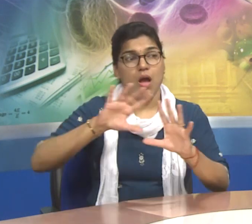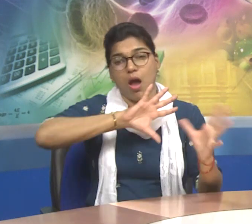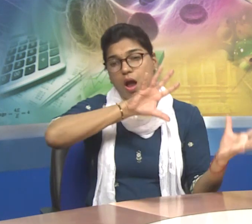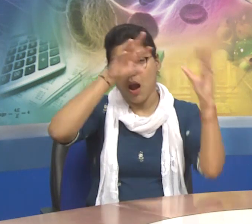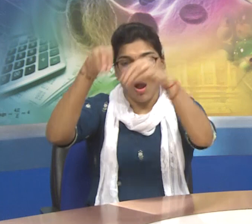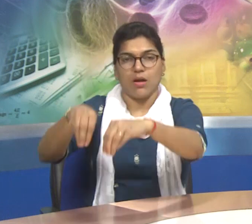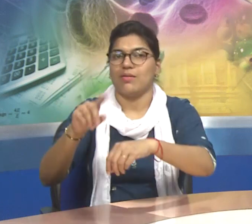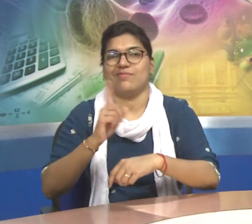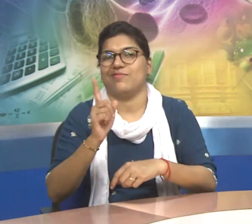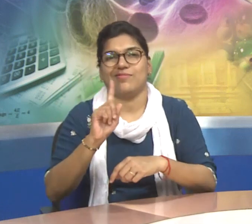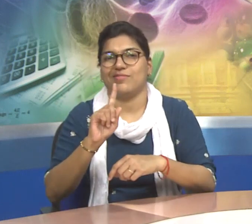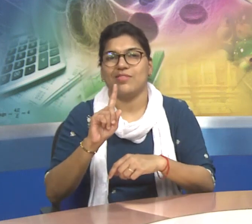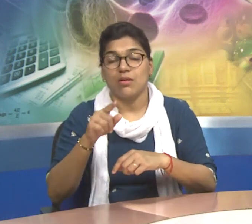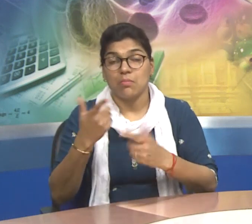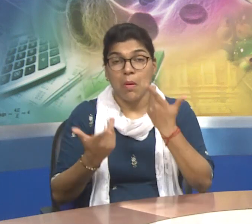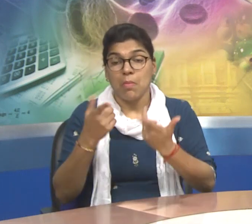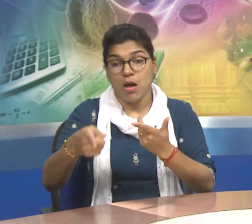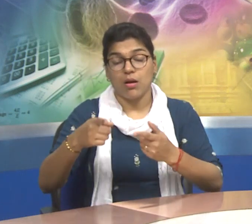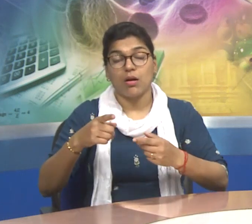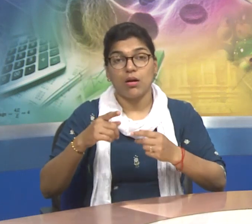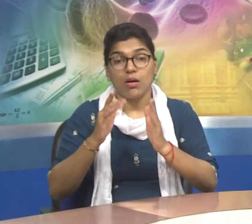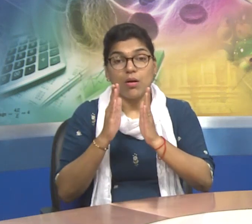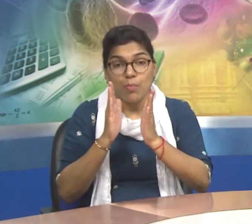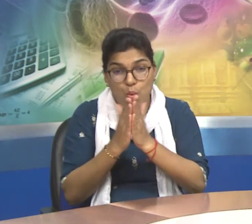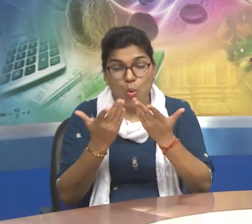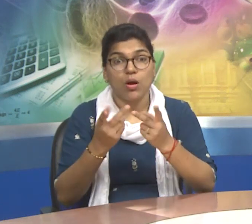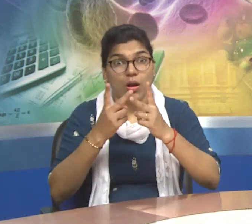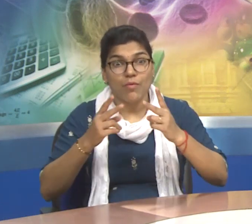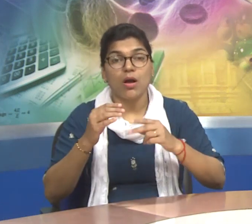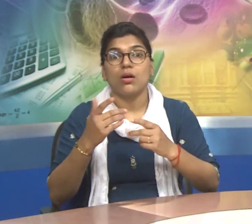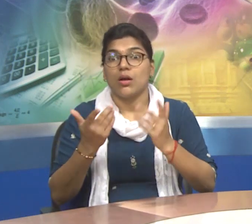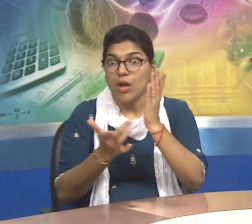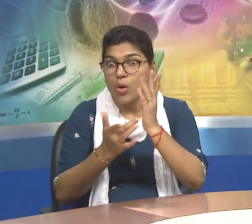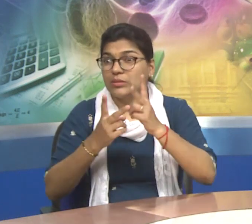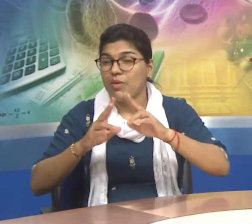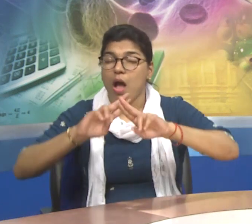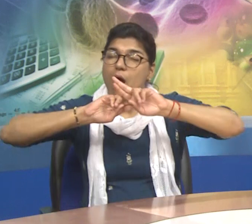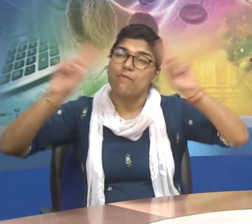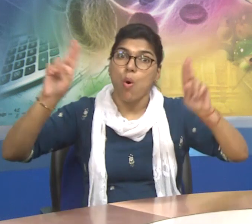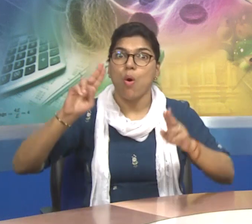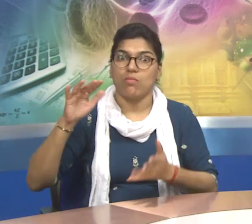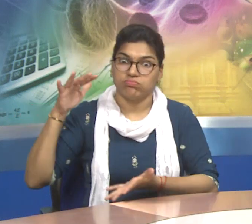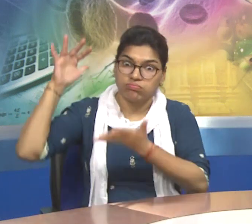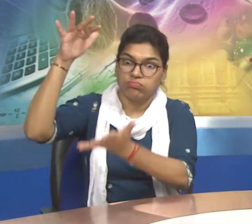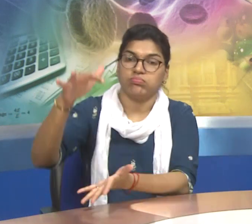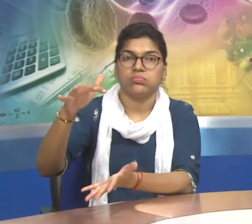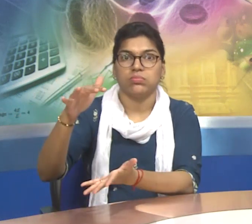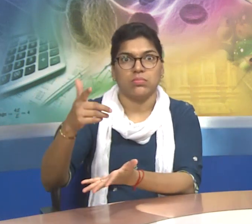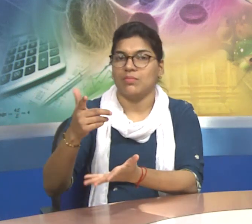No library can be self-sufficient because of a number of reasons like abundance